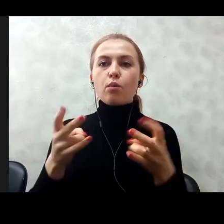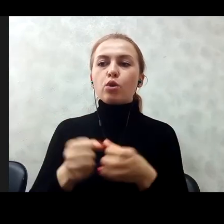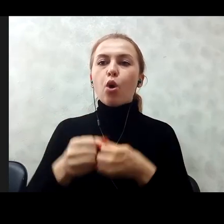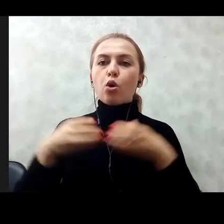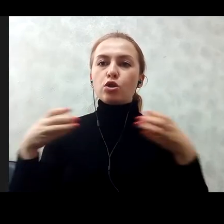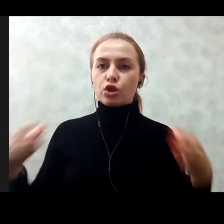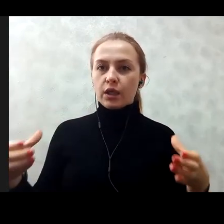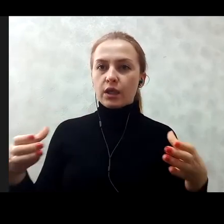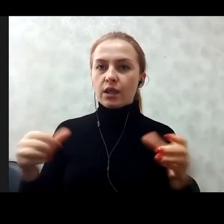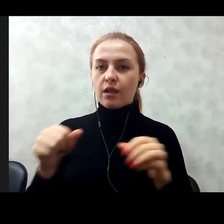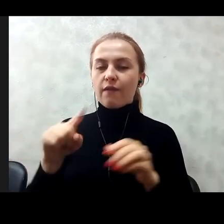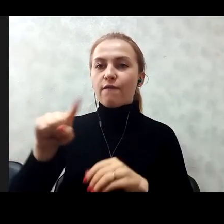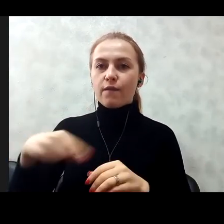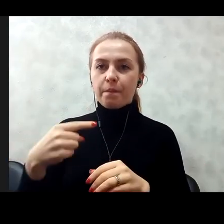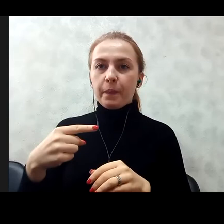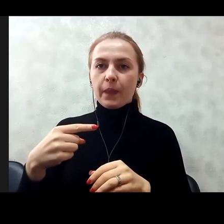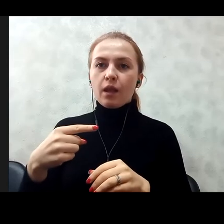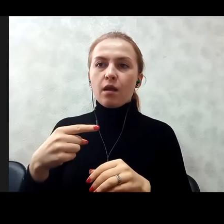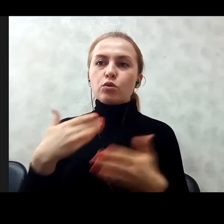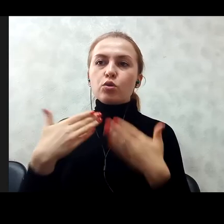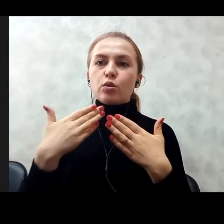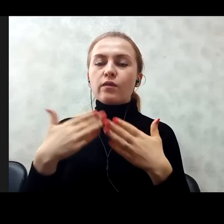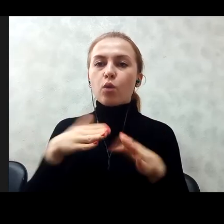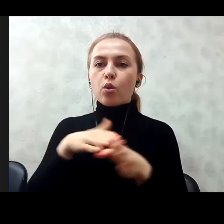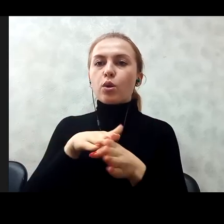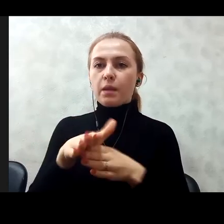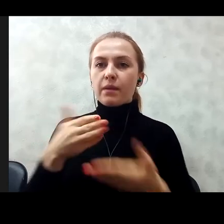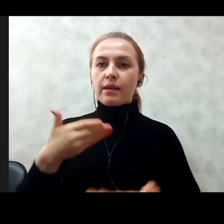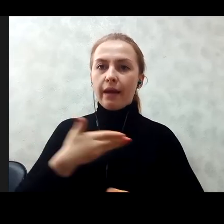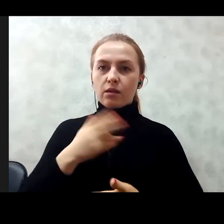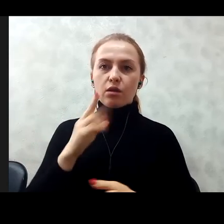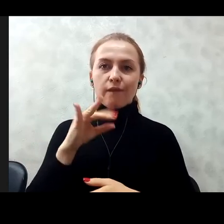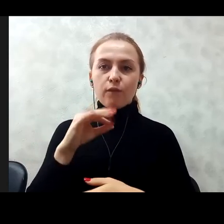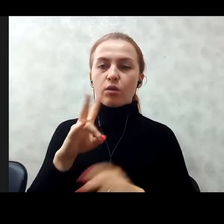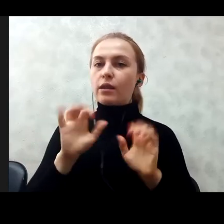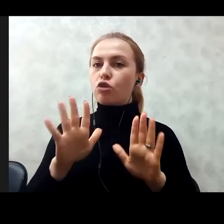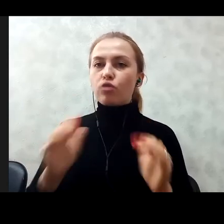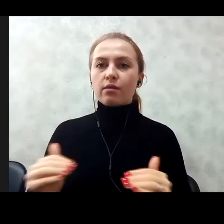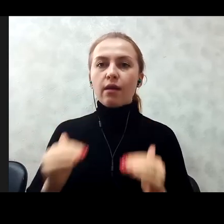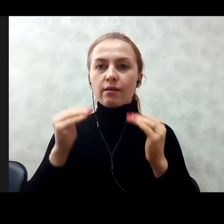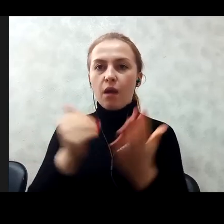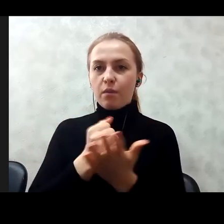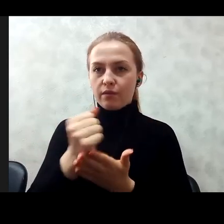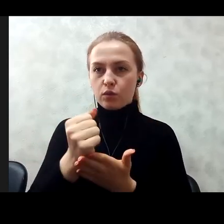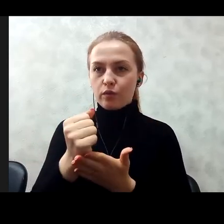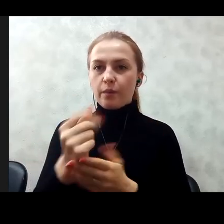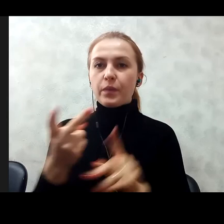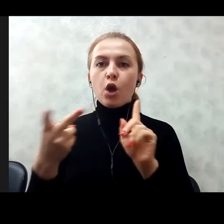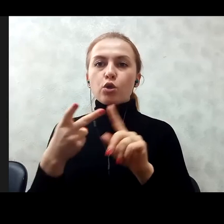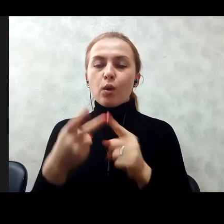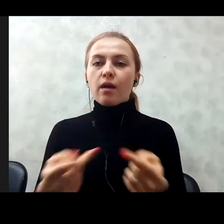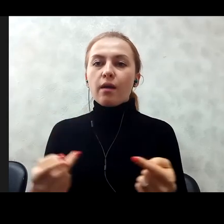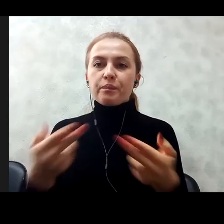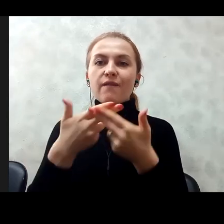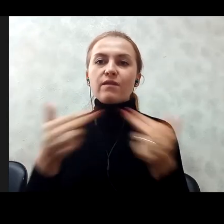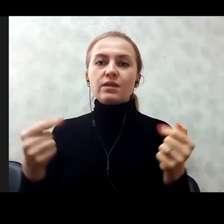regulate. So the working group should consider a wider range of